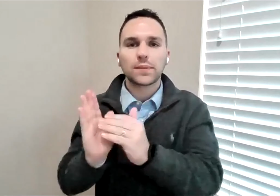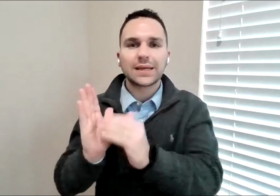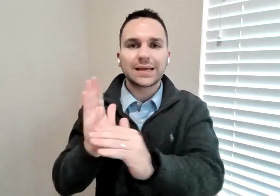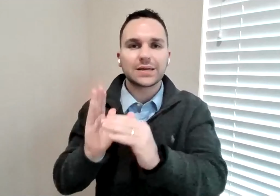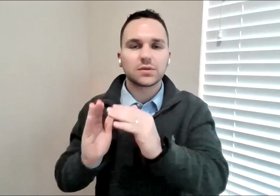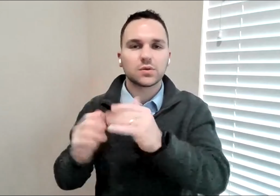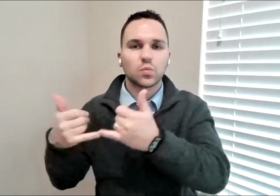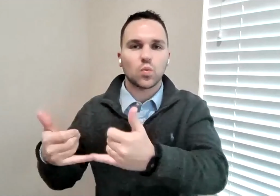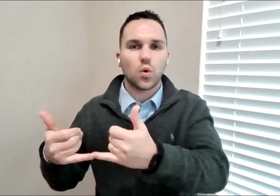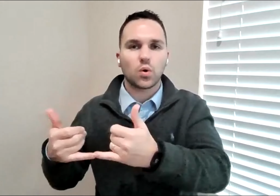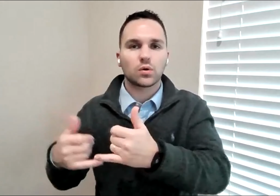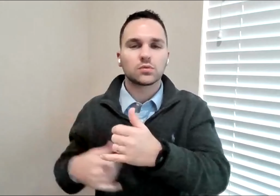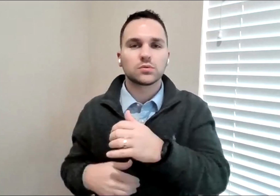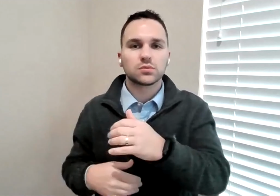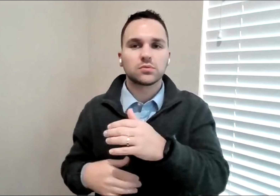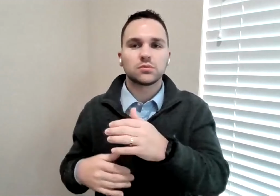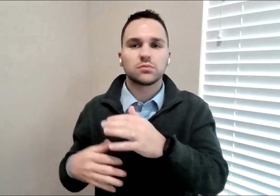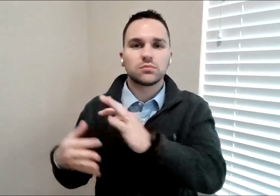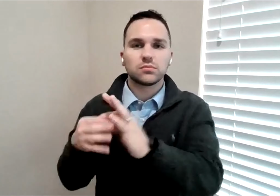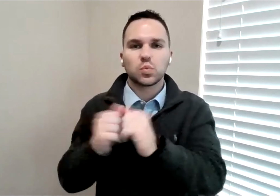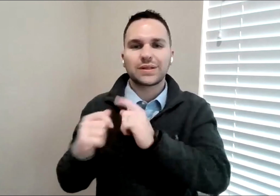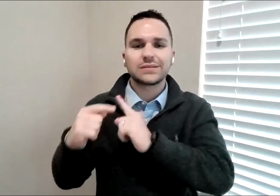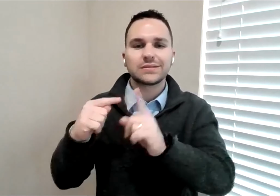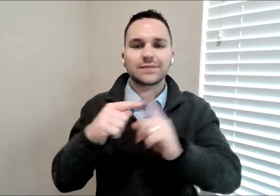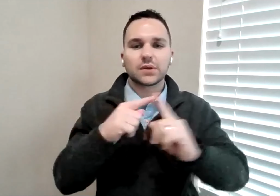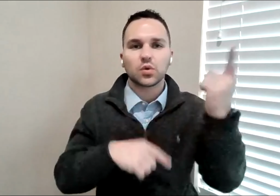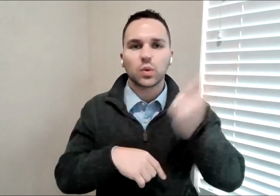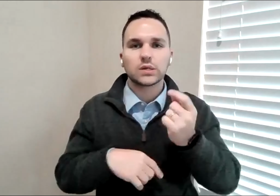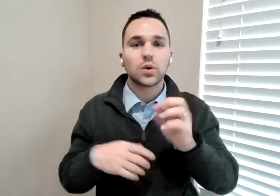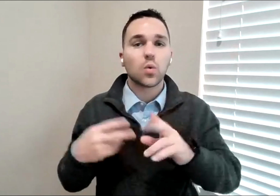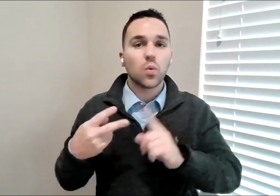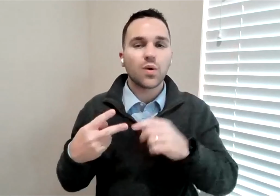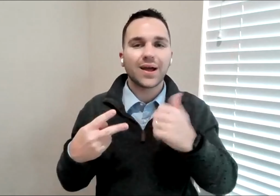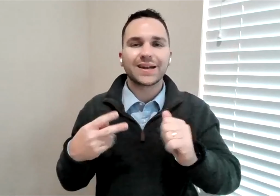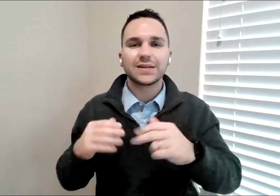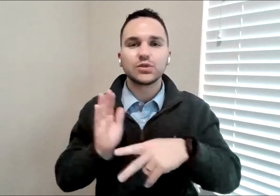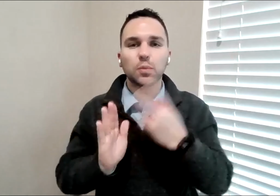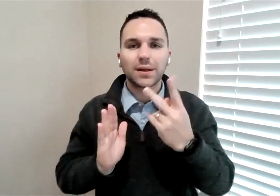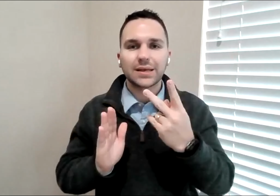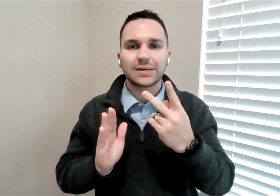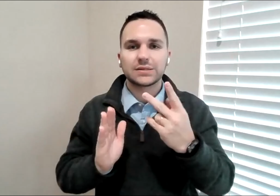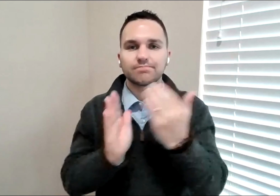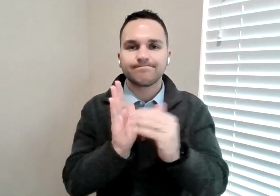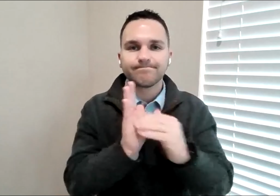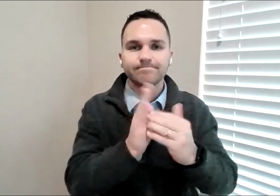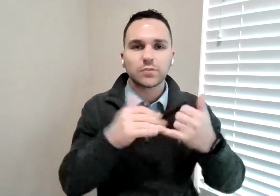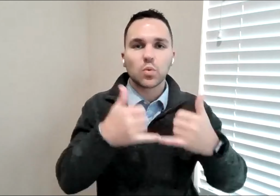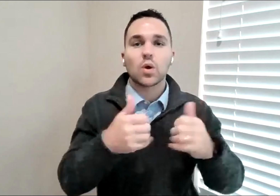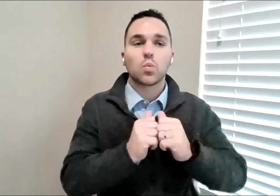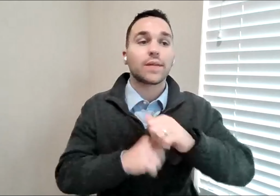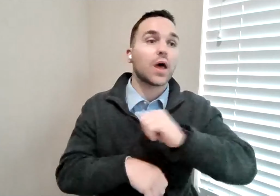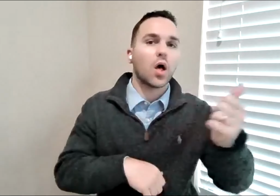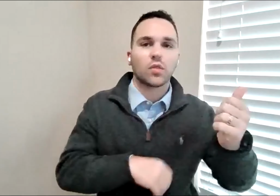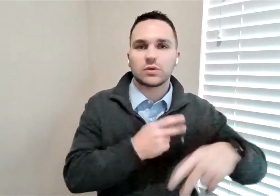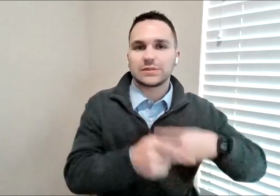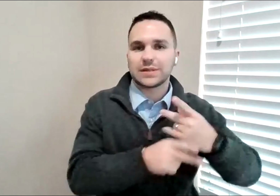grant opportunities that we have, and or any duplicate awards across the other grant opportunities